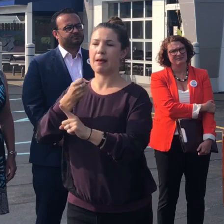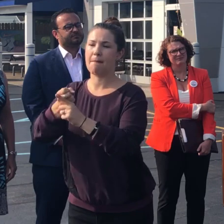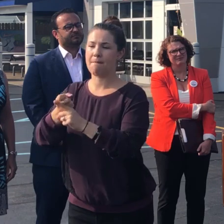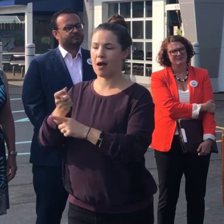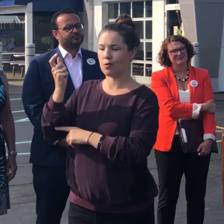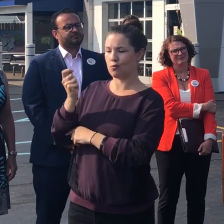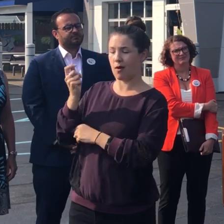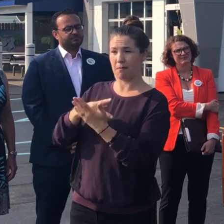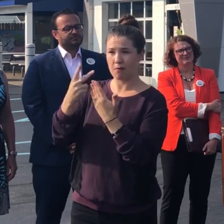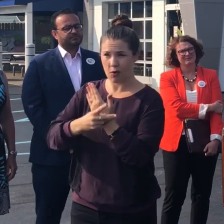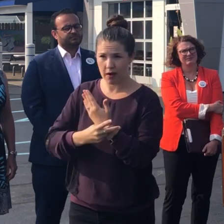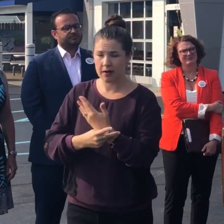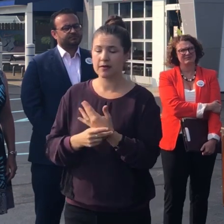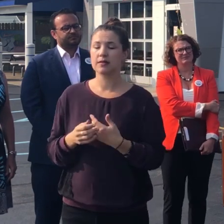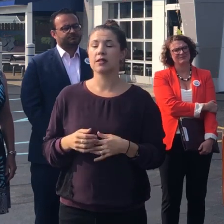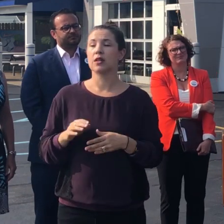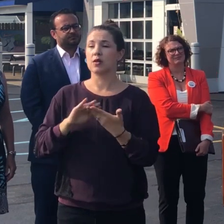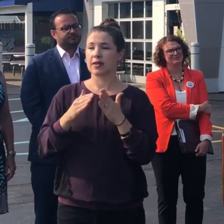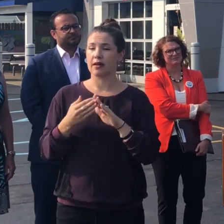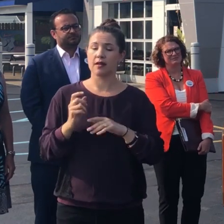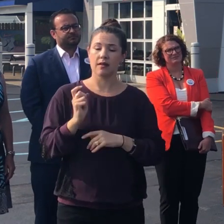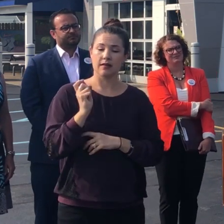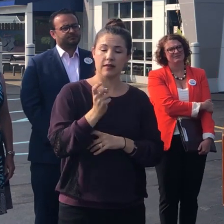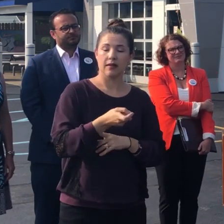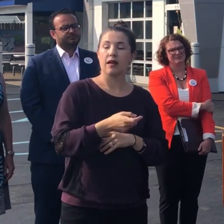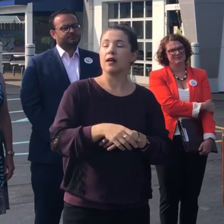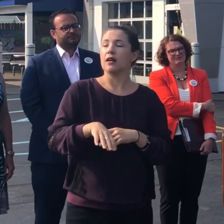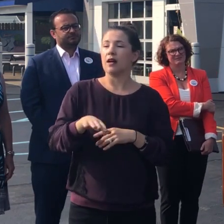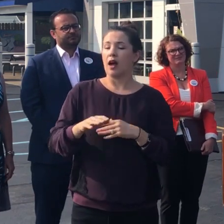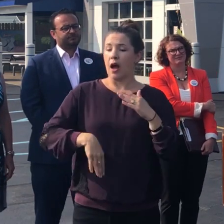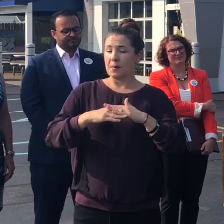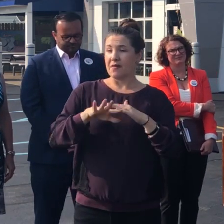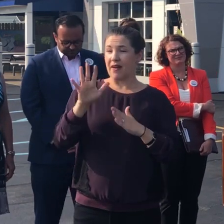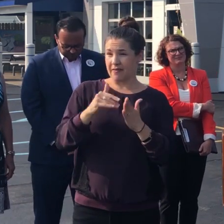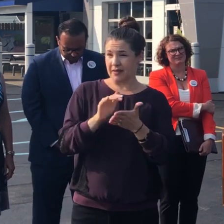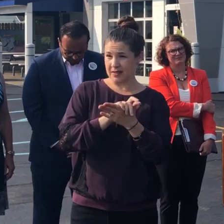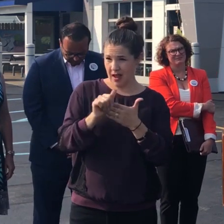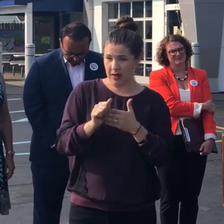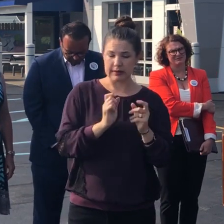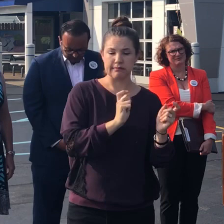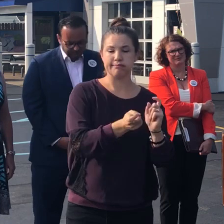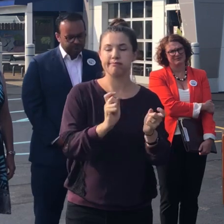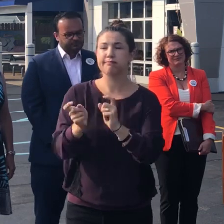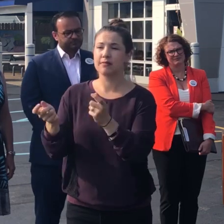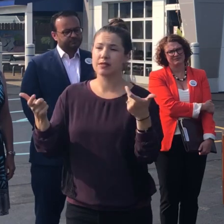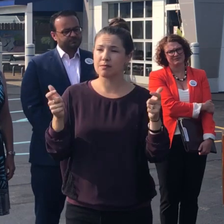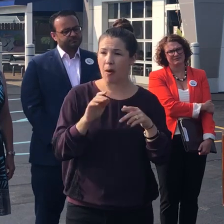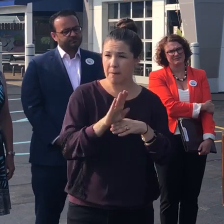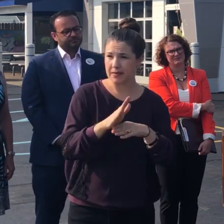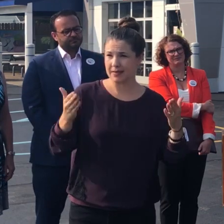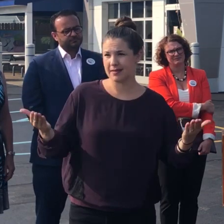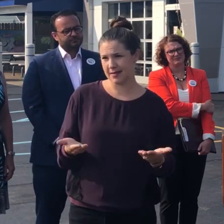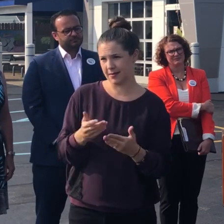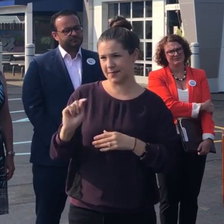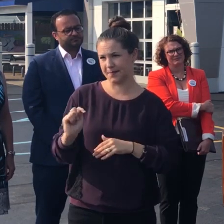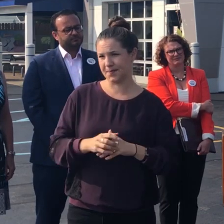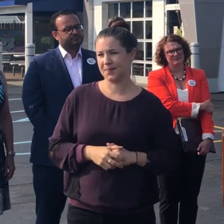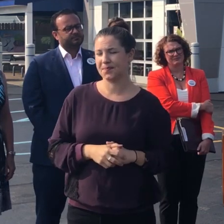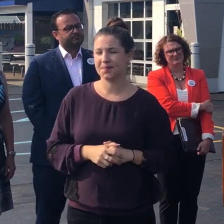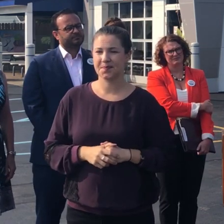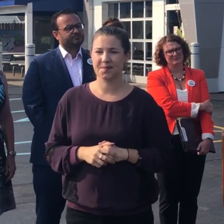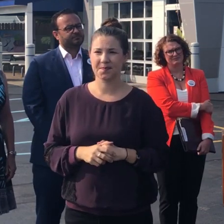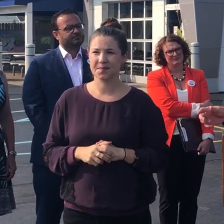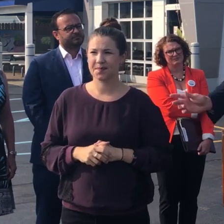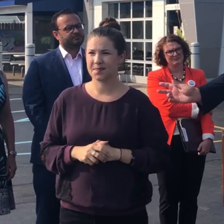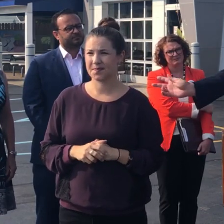Program, where the town is awarding $5,000 grants, up to $5,000 grants, to small businesses here in the town of Tonawanda. And